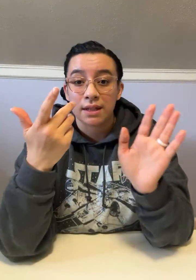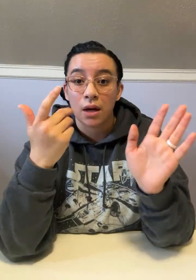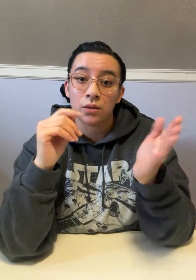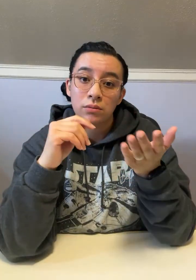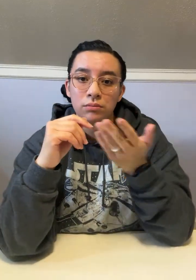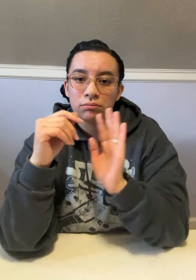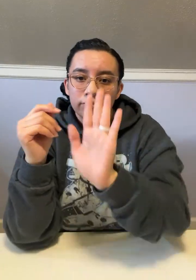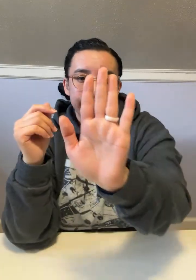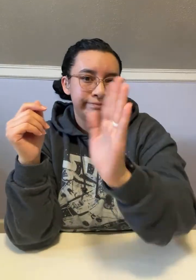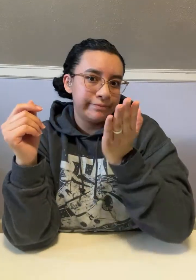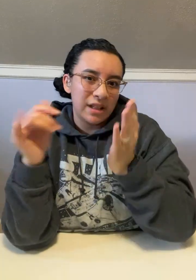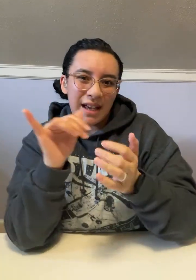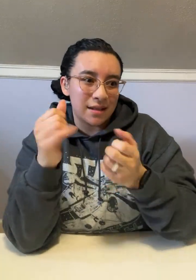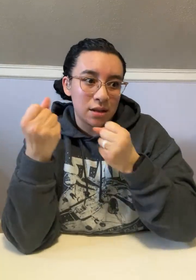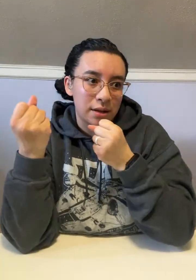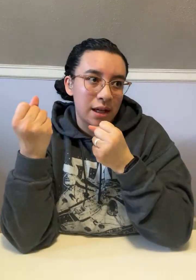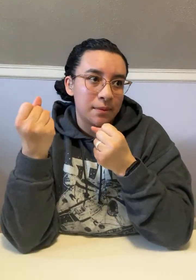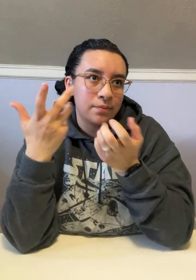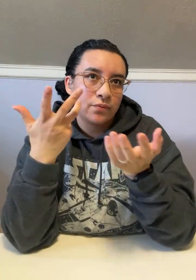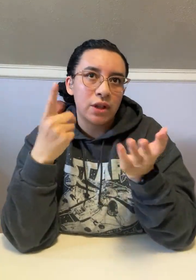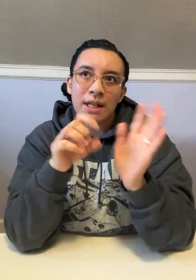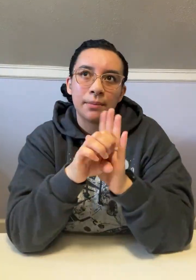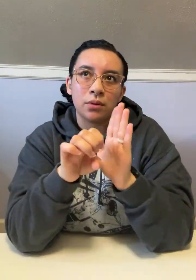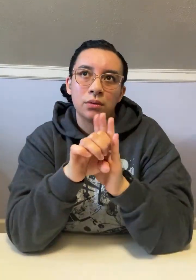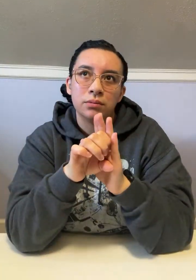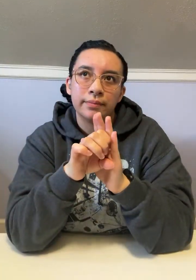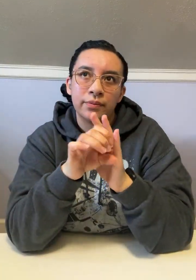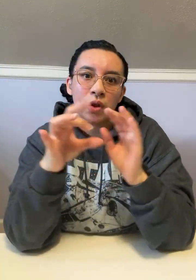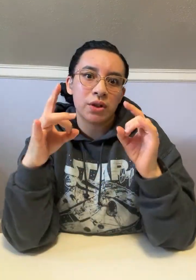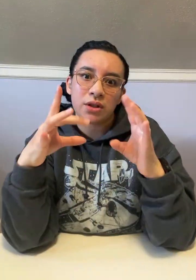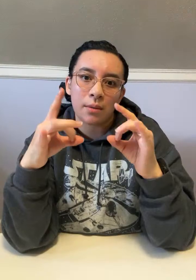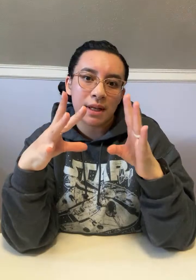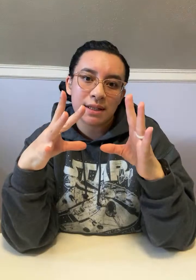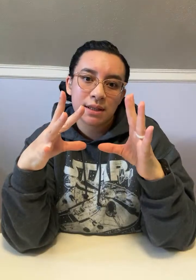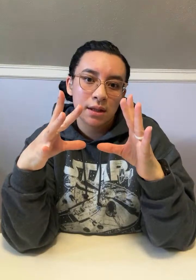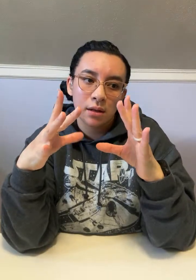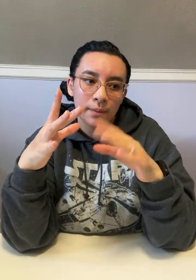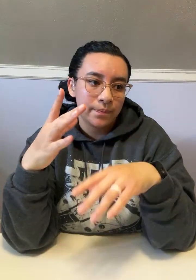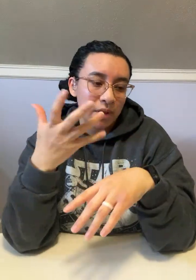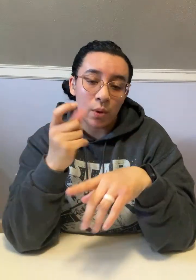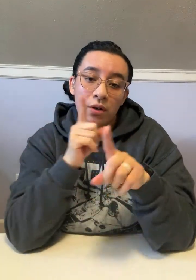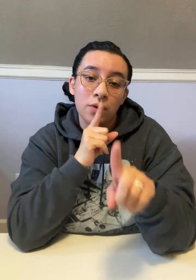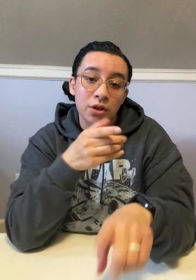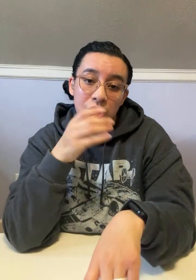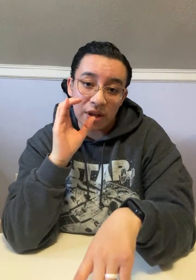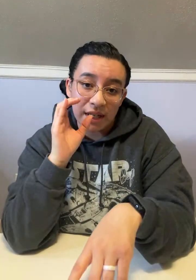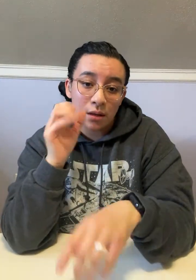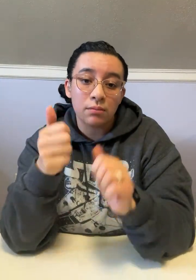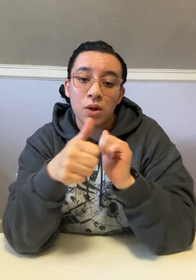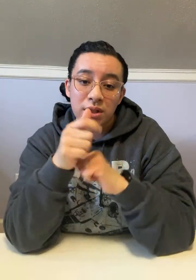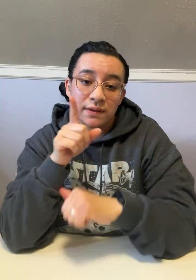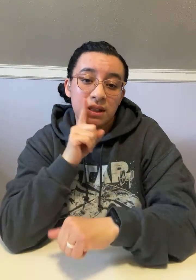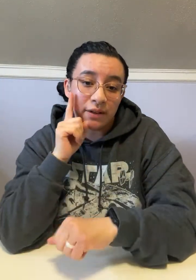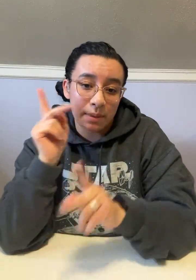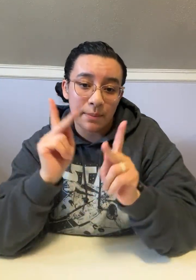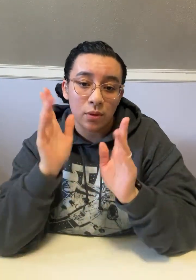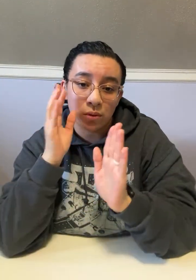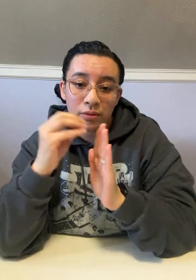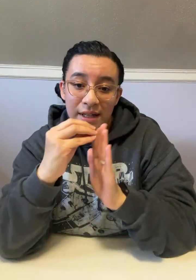how, like for example, you go to Starbucks, they want to order a drink, most of the deaf people will write